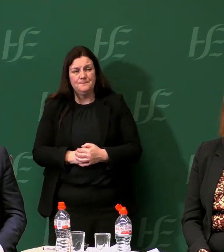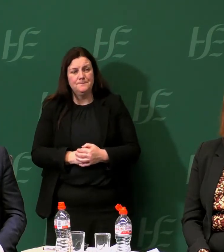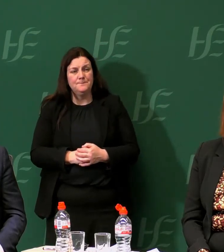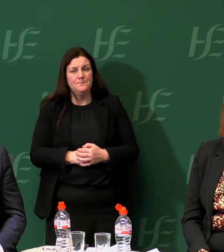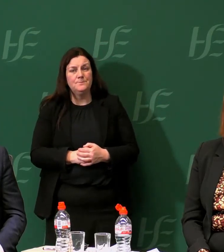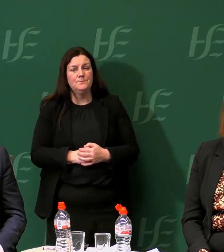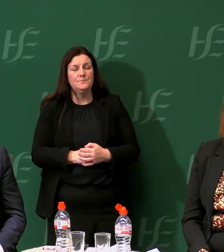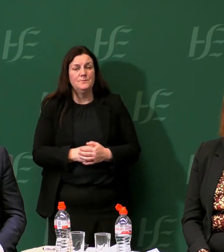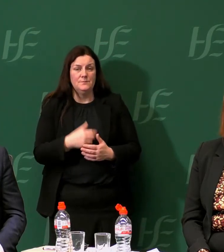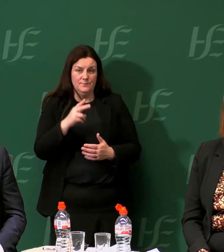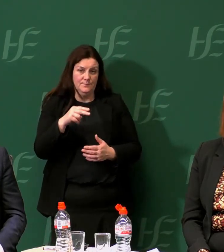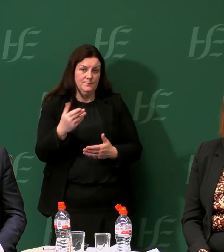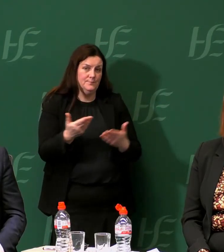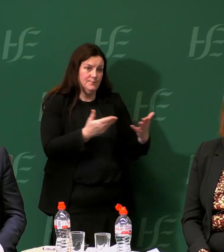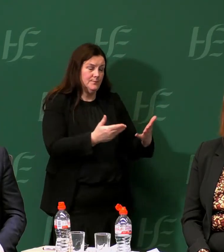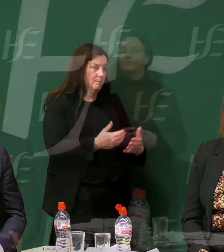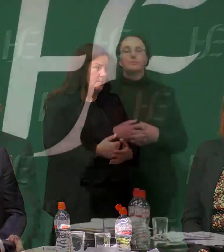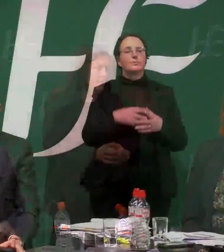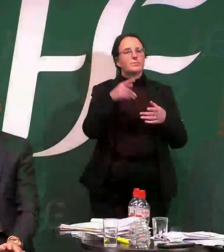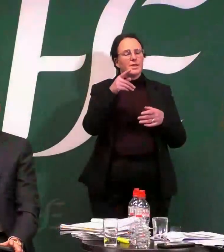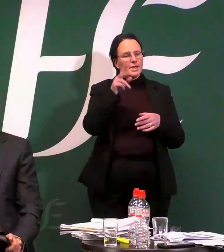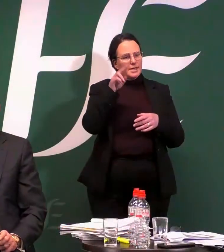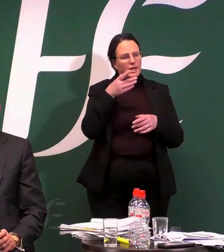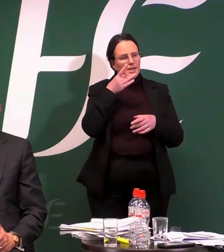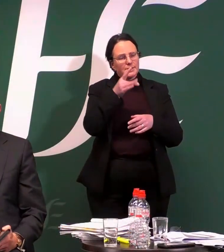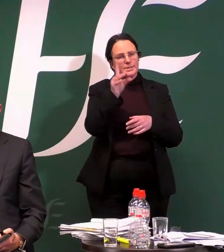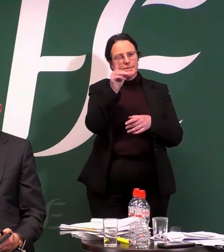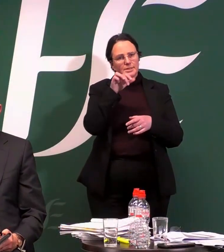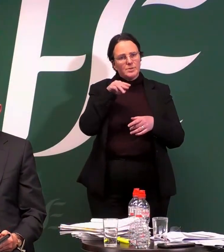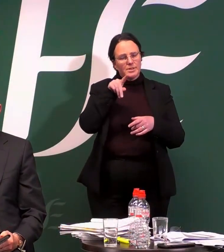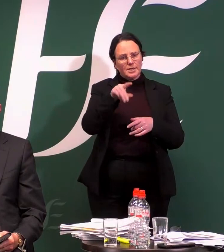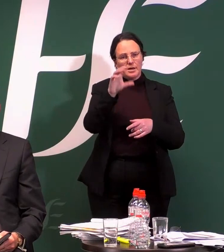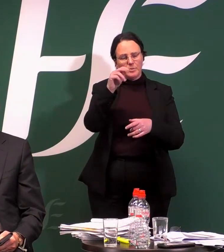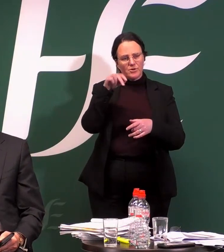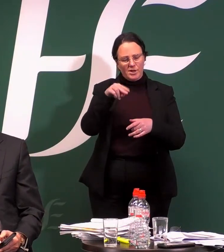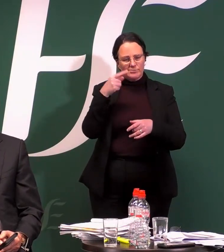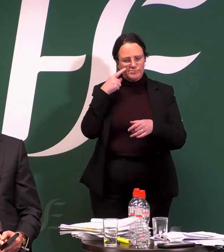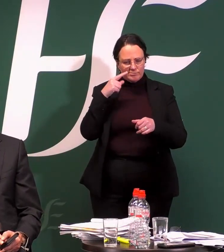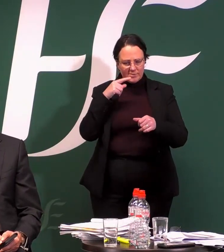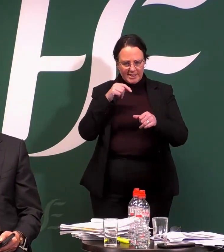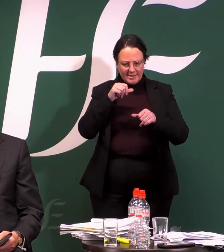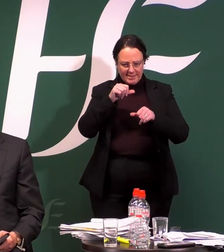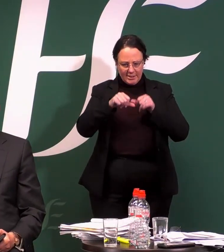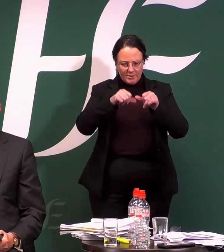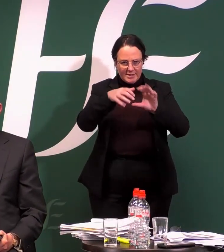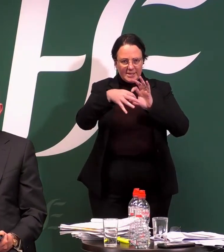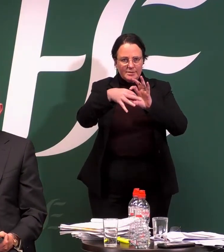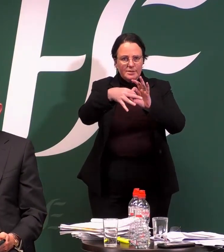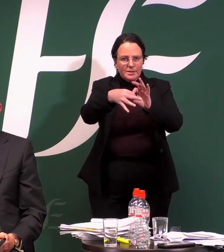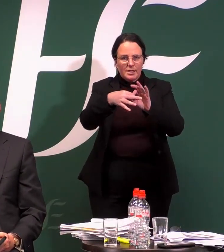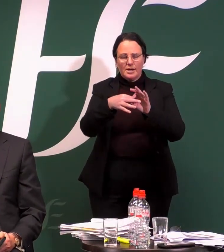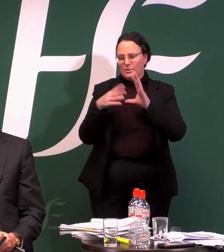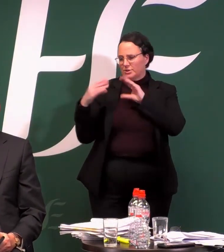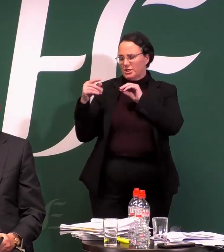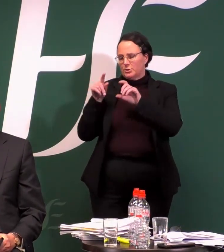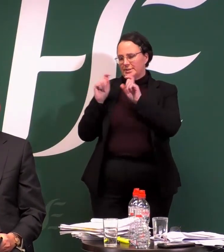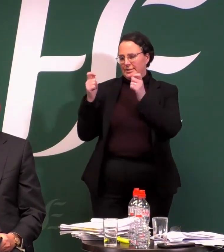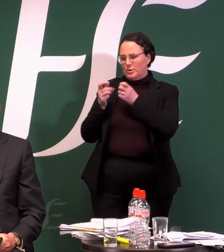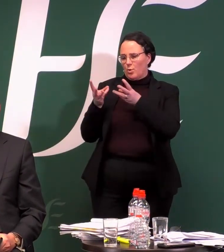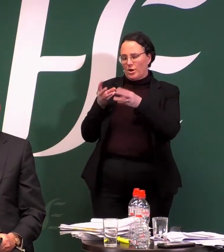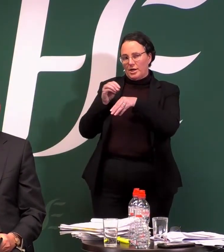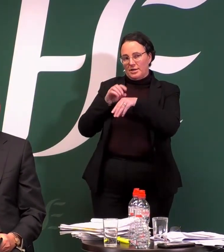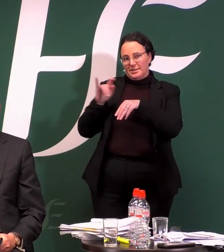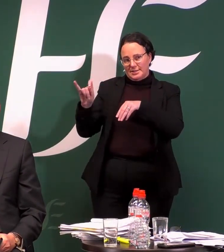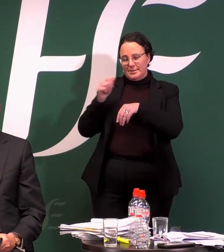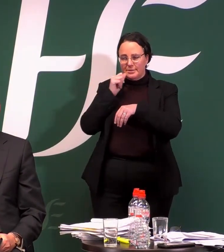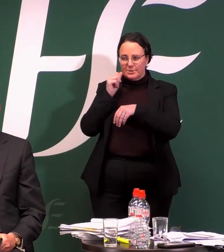Damian, can I just ask you, obviously the Omicron whole genome sequencing is ongoing. I was actually in the NVRL yesterday chatting to some of the team that are working on it. I'm just